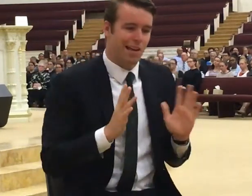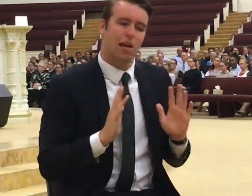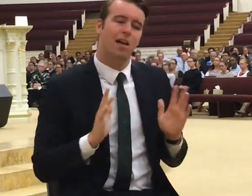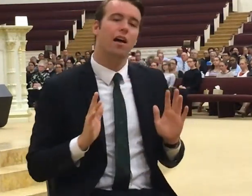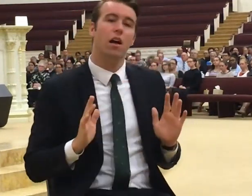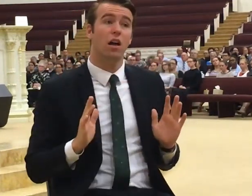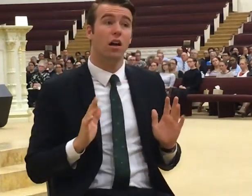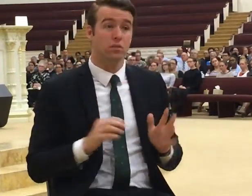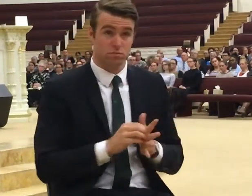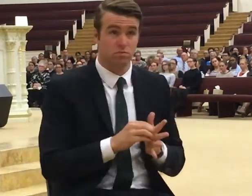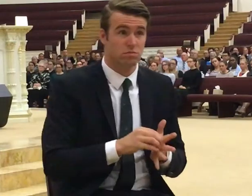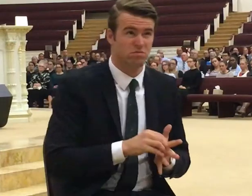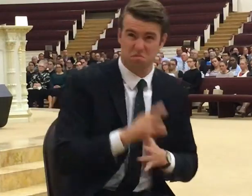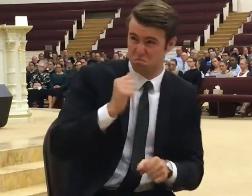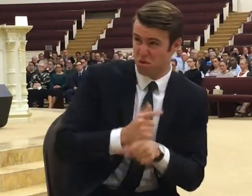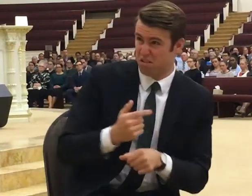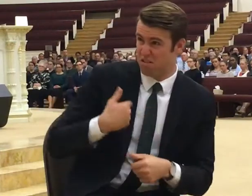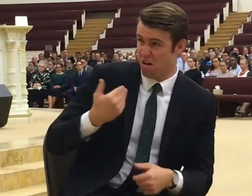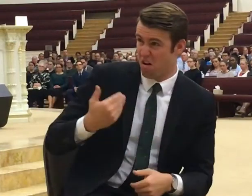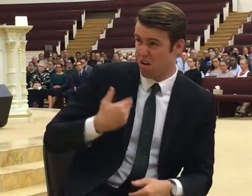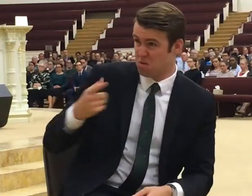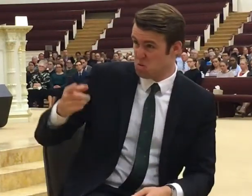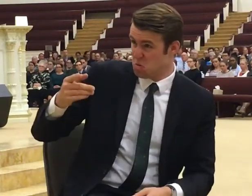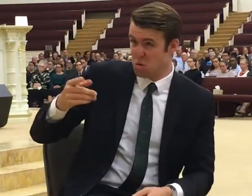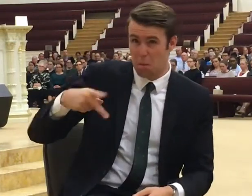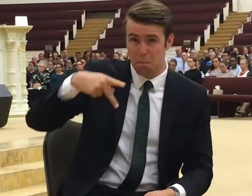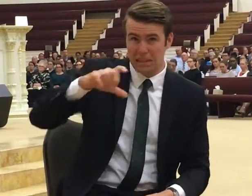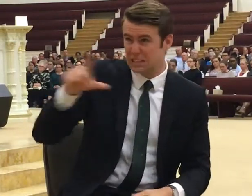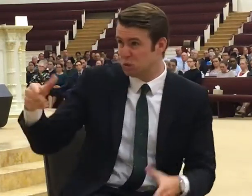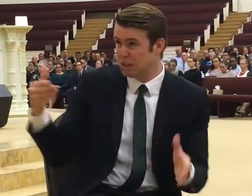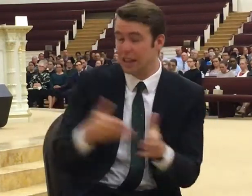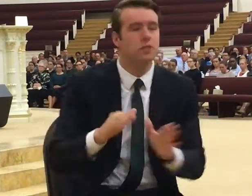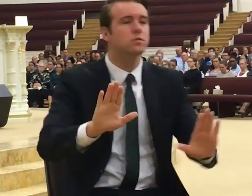Brother Young, you get political correctness. No, I think you need to think before you speak.